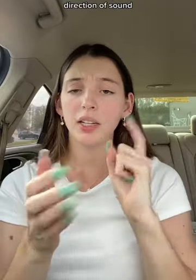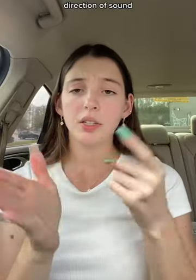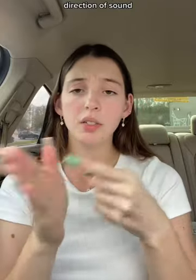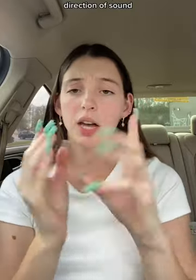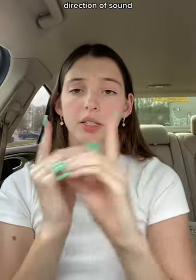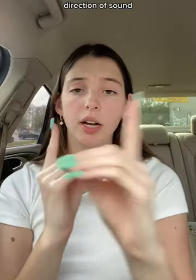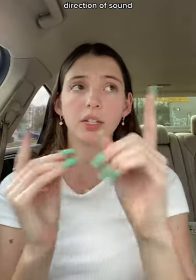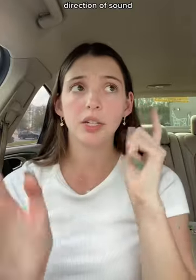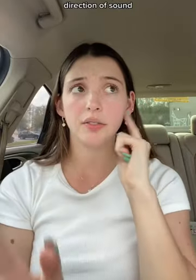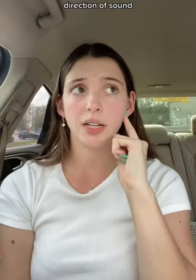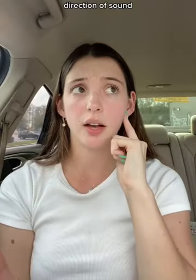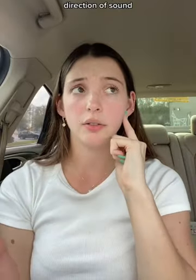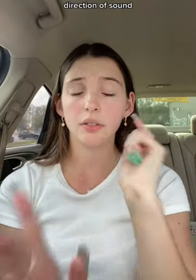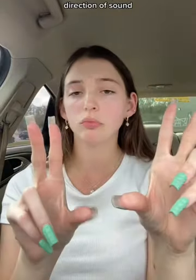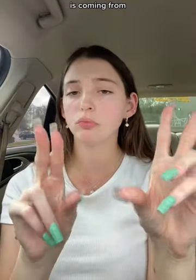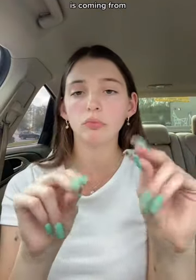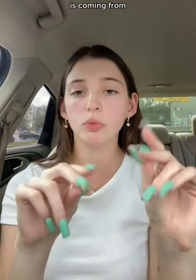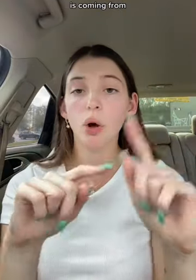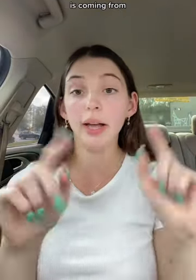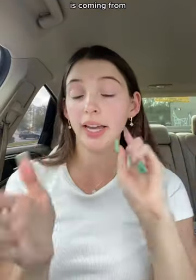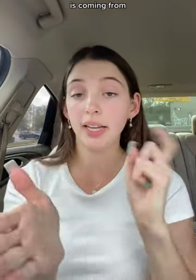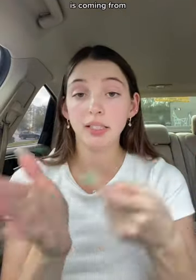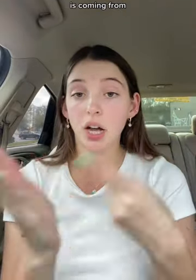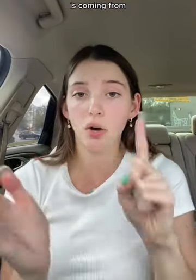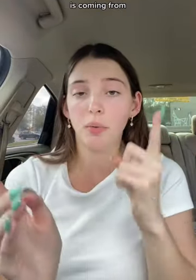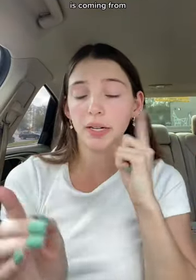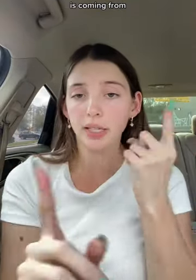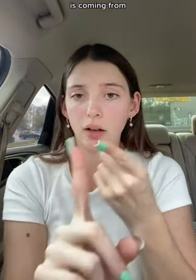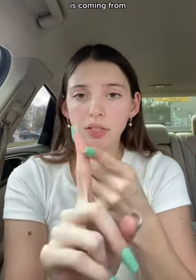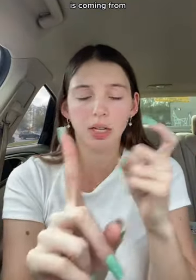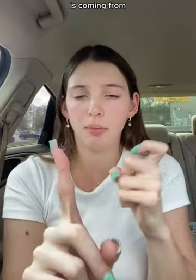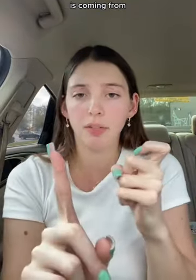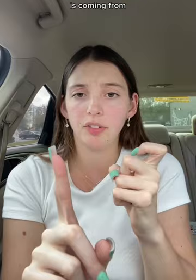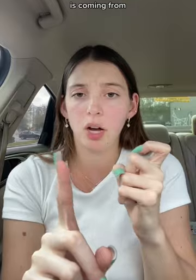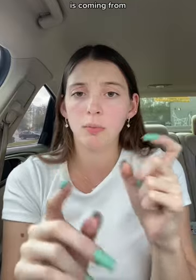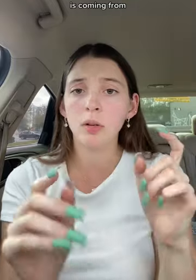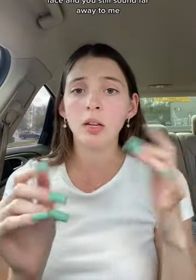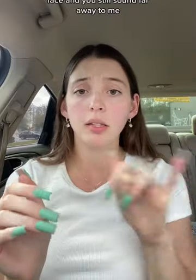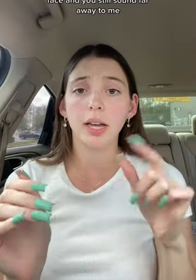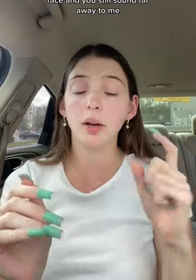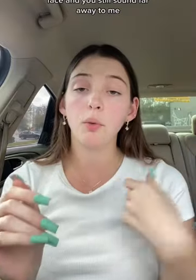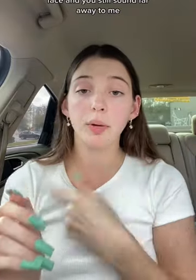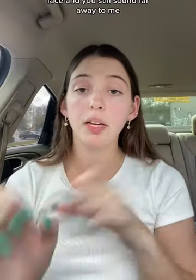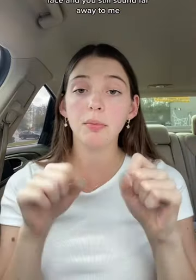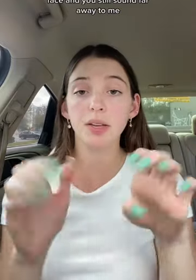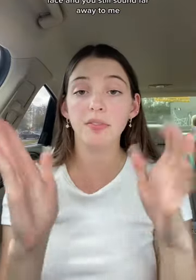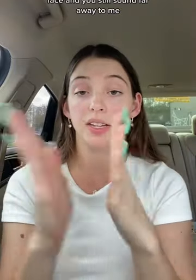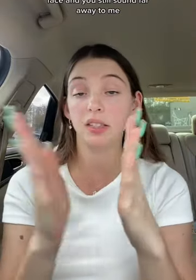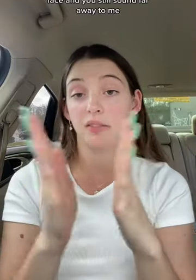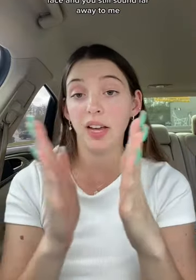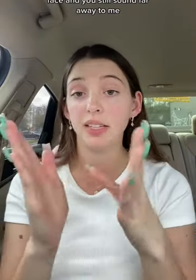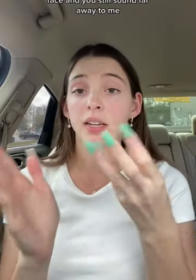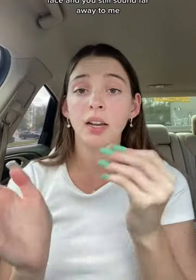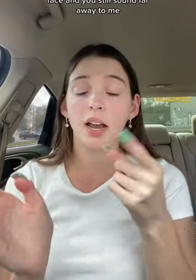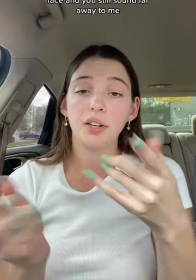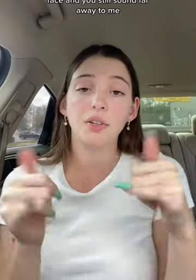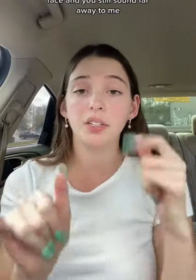tell direction of sound? No, I can't tell where sound is coming from. Like, we could be face to face and you still